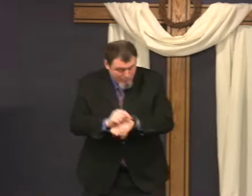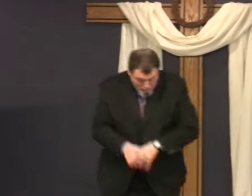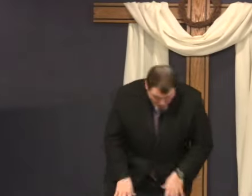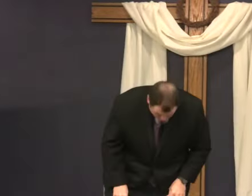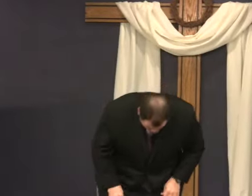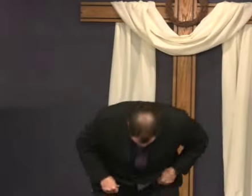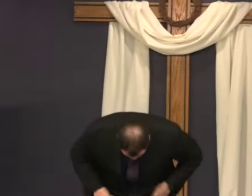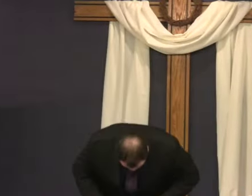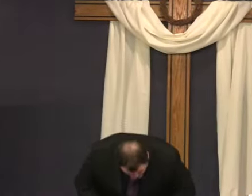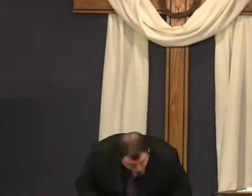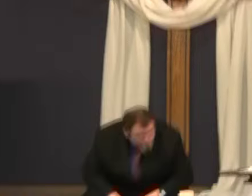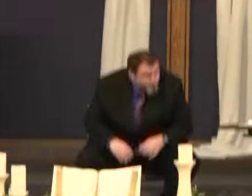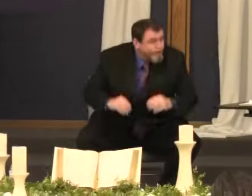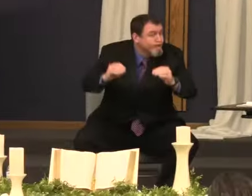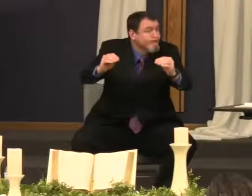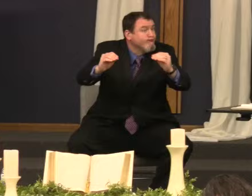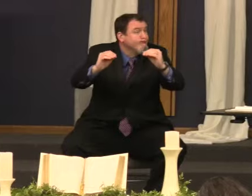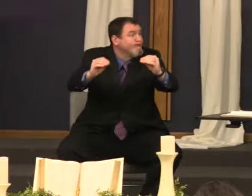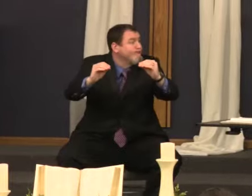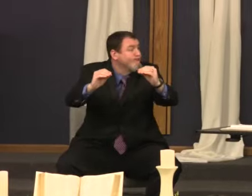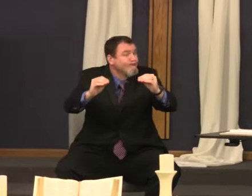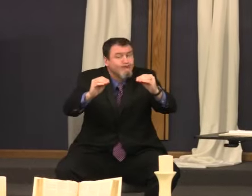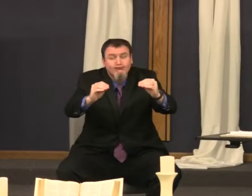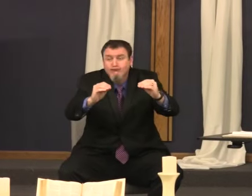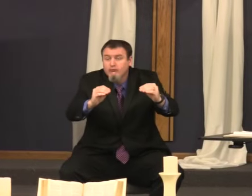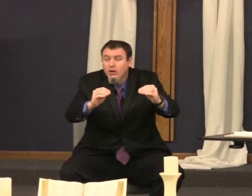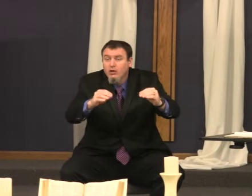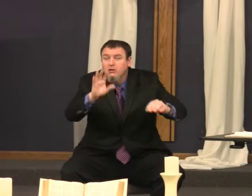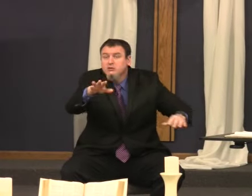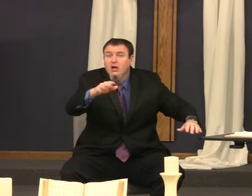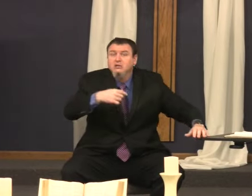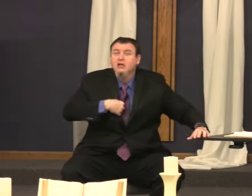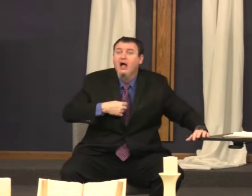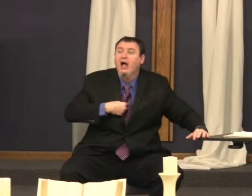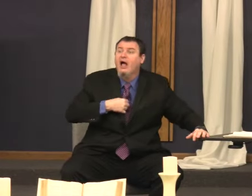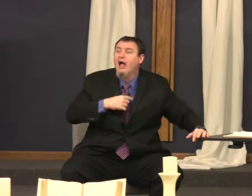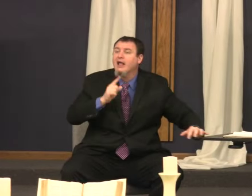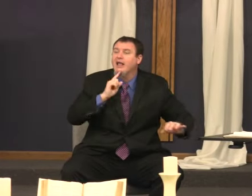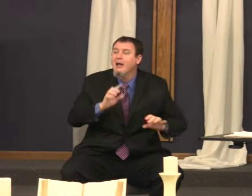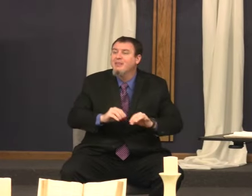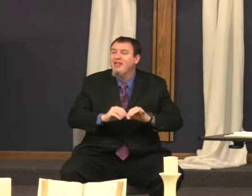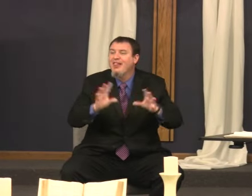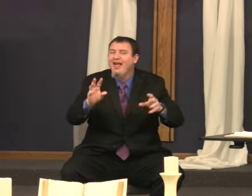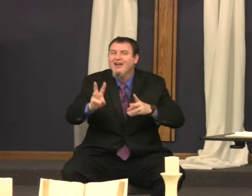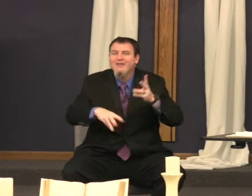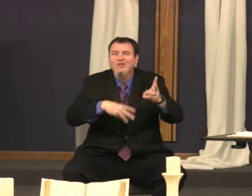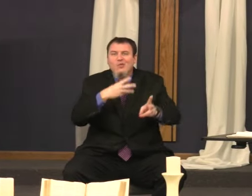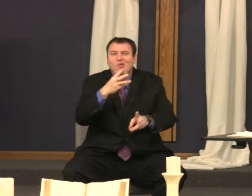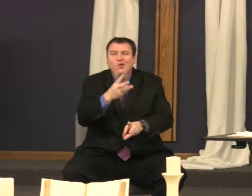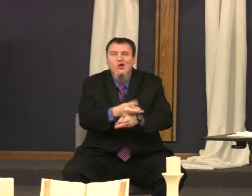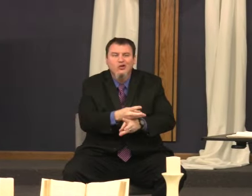And Jesus went on and continued teaching. And he said, "I am the light of the